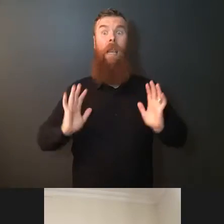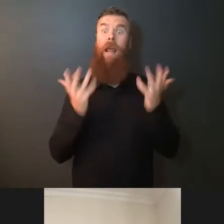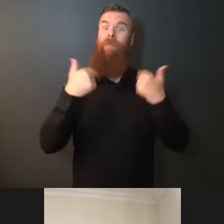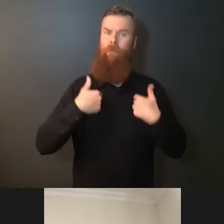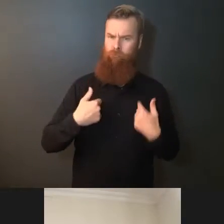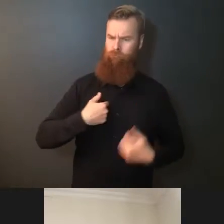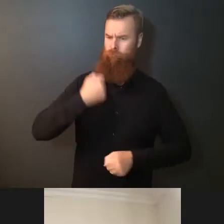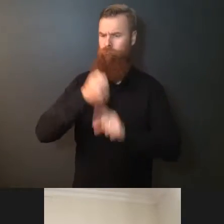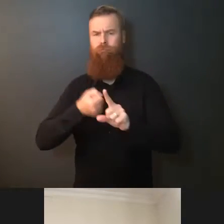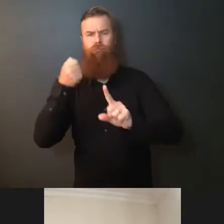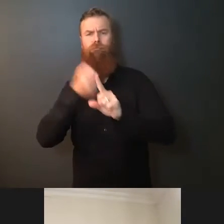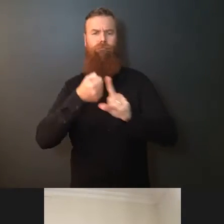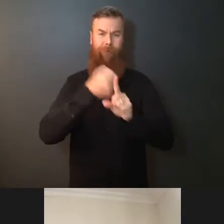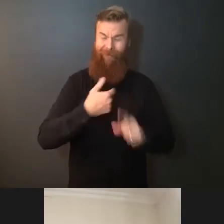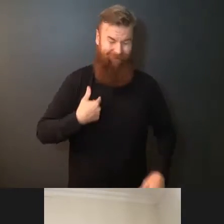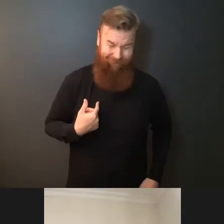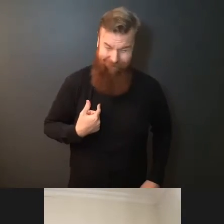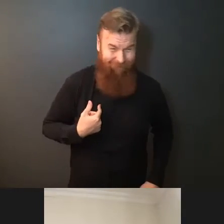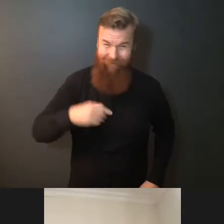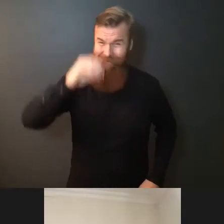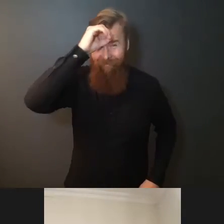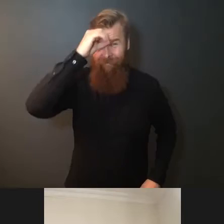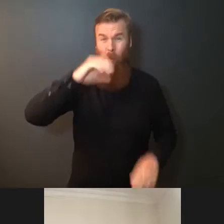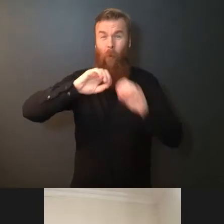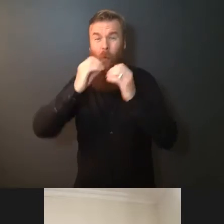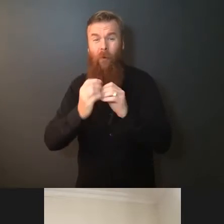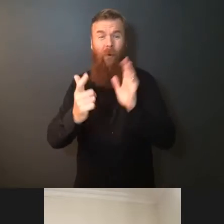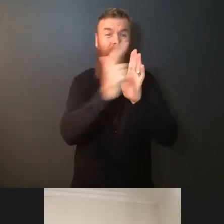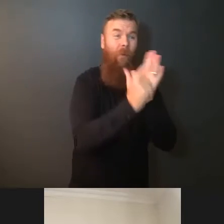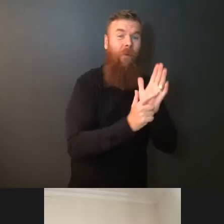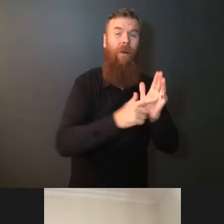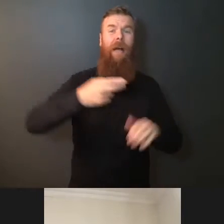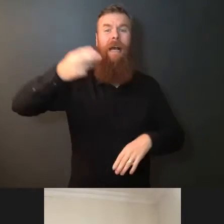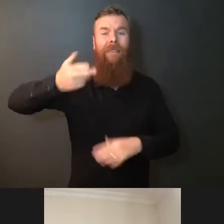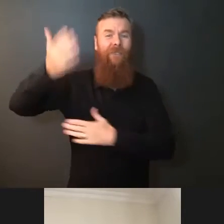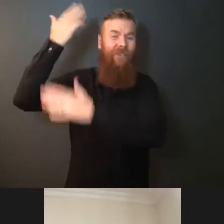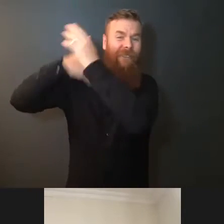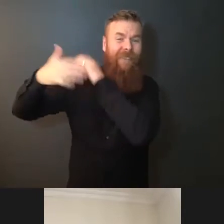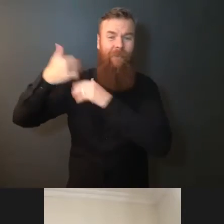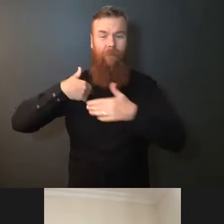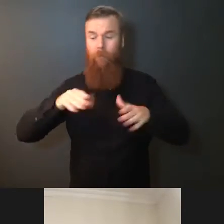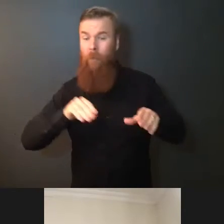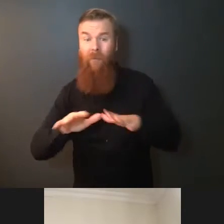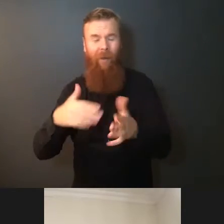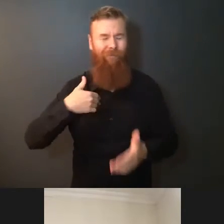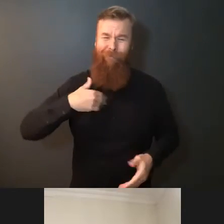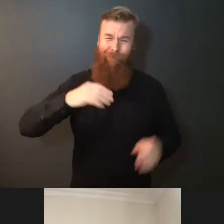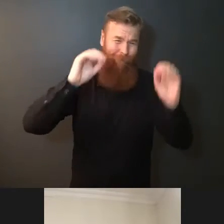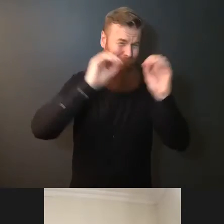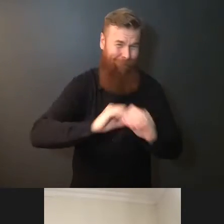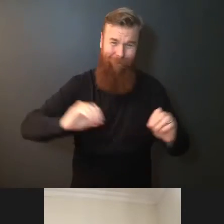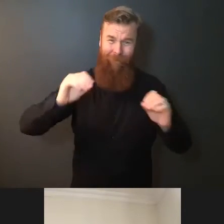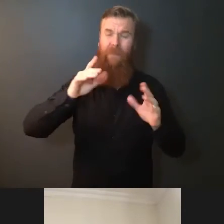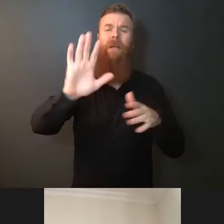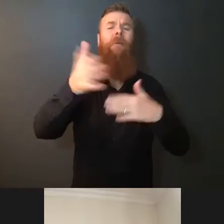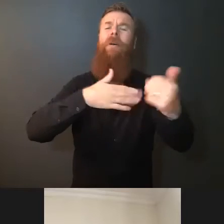the history of the movement, nothing. But they said it was fine. They listened to me, asked